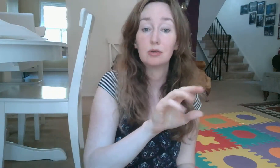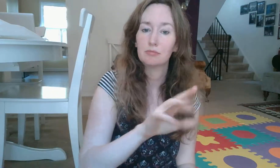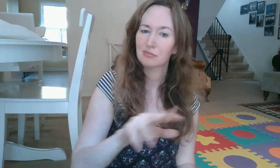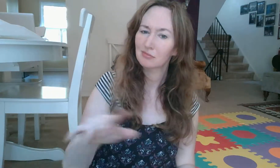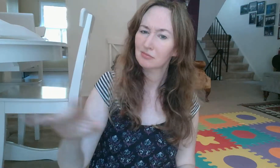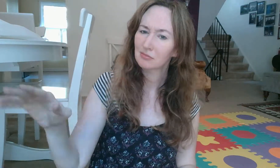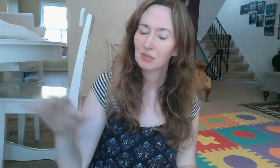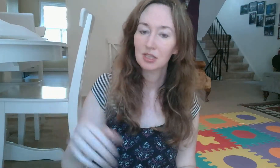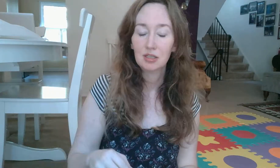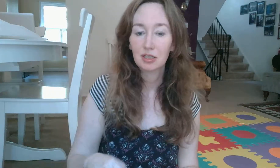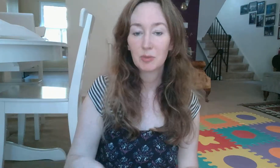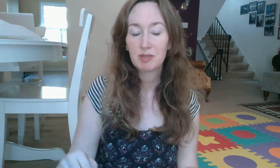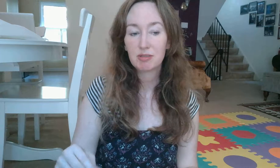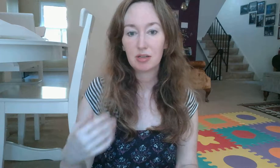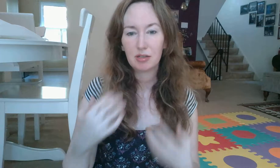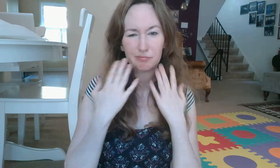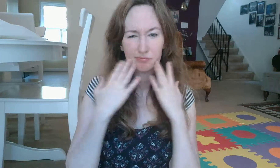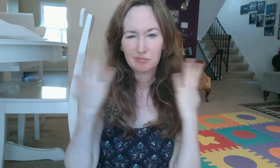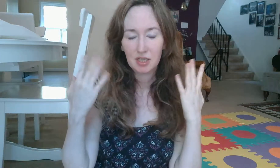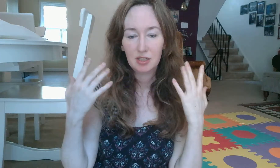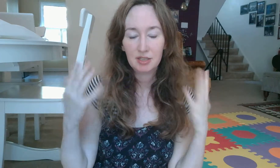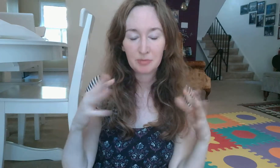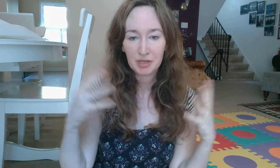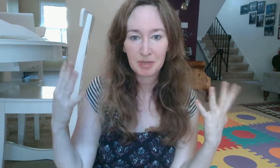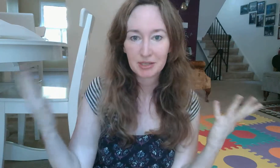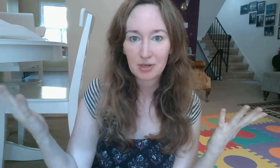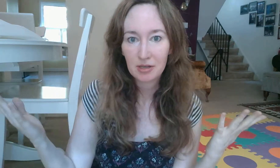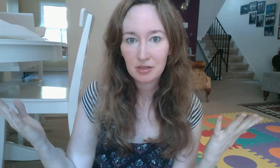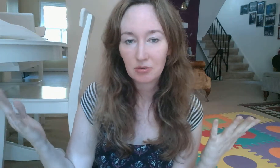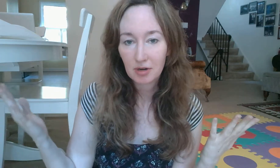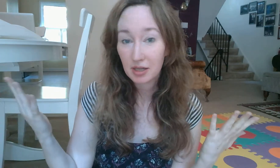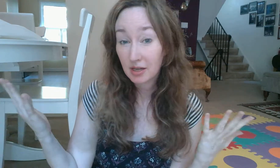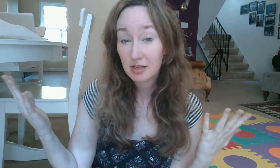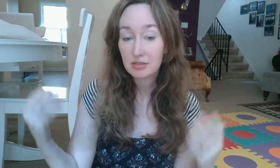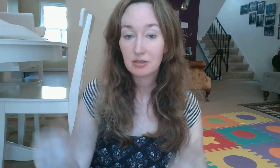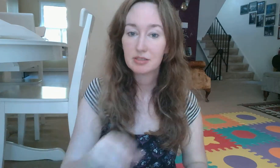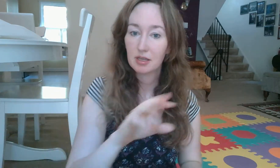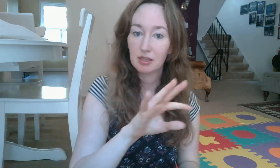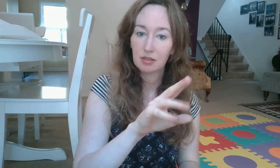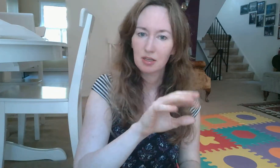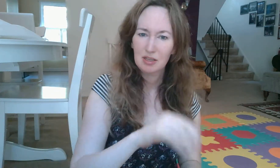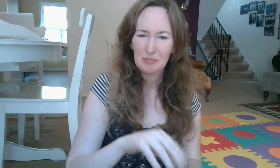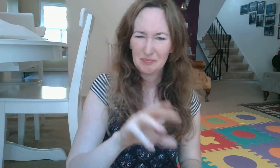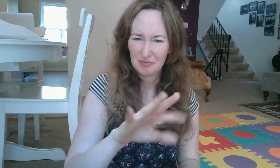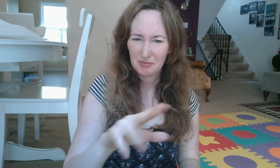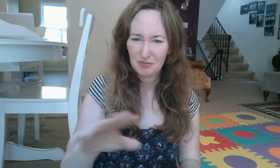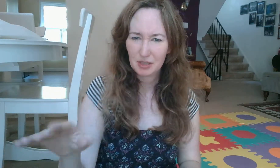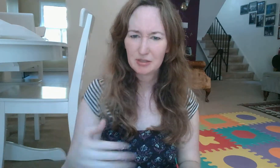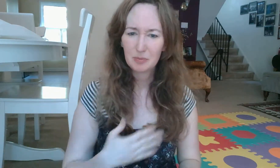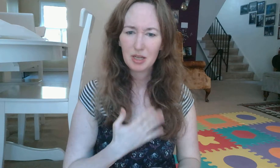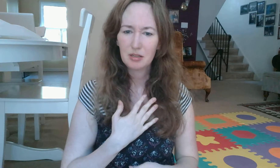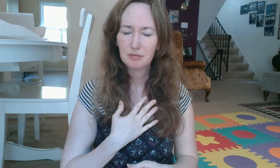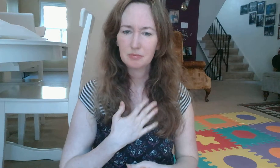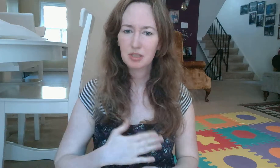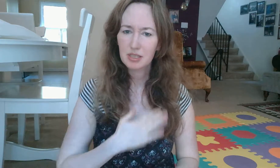go, you might say, they might make a sign you don't recognize, and you could say, finger spell, please.